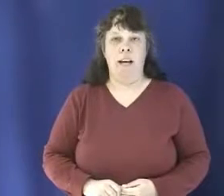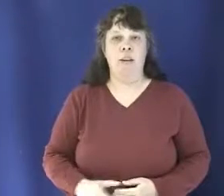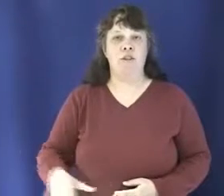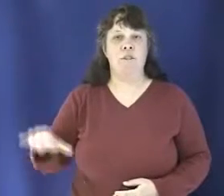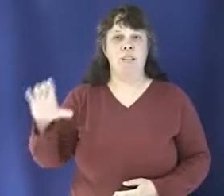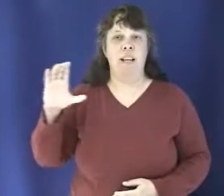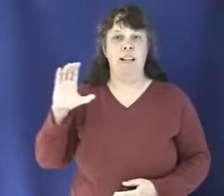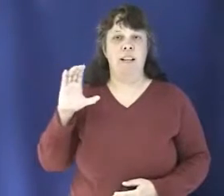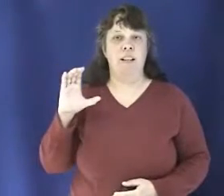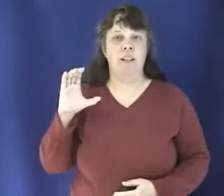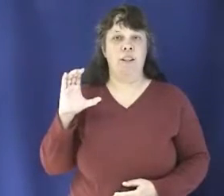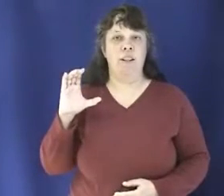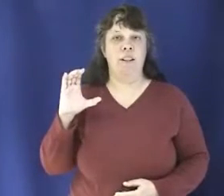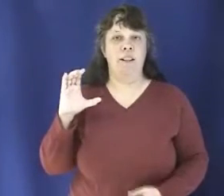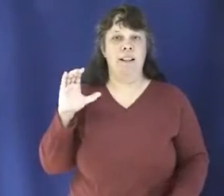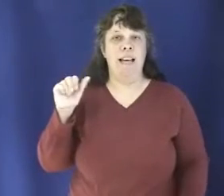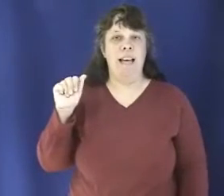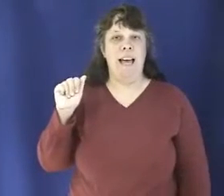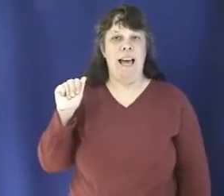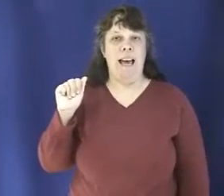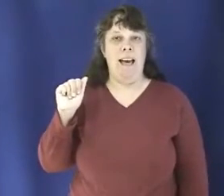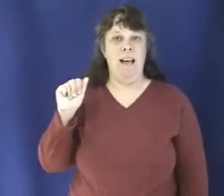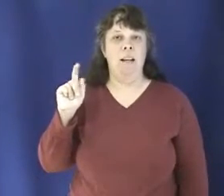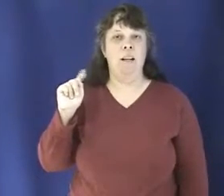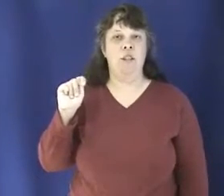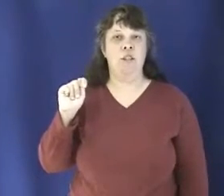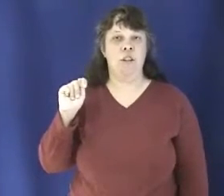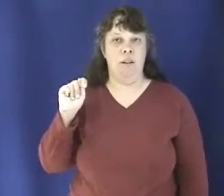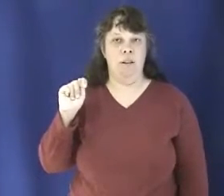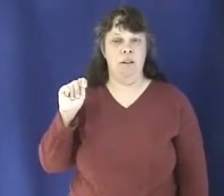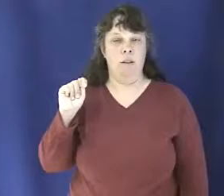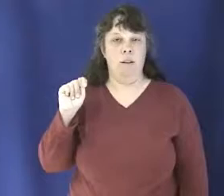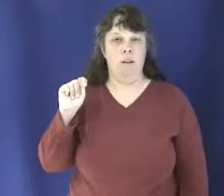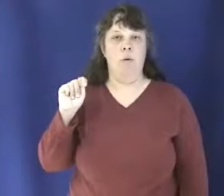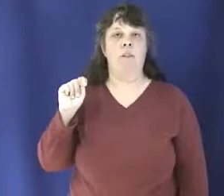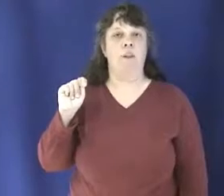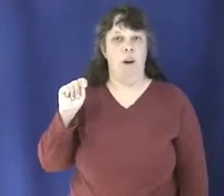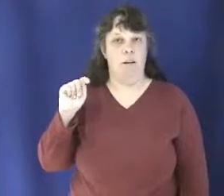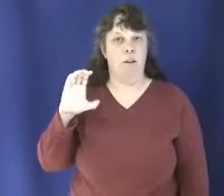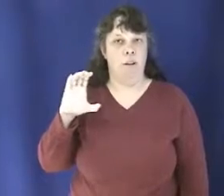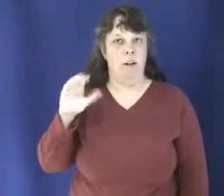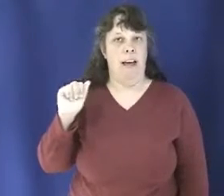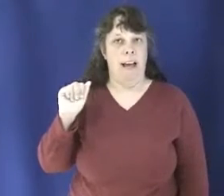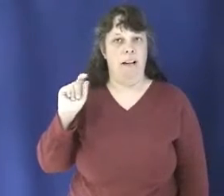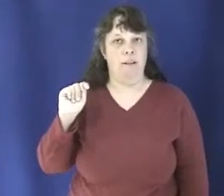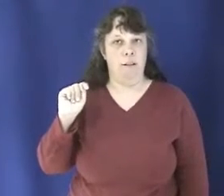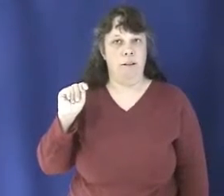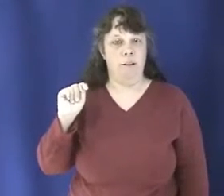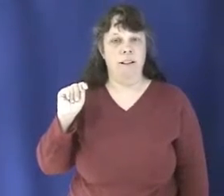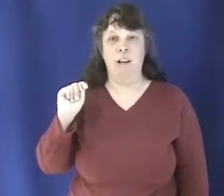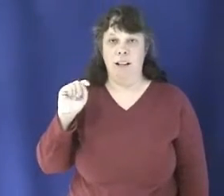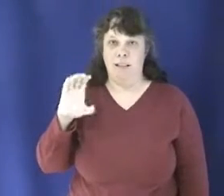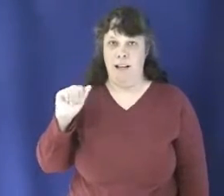Okay, you should have said k-at, or thought k-at, not